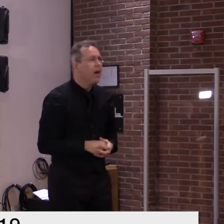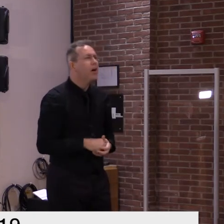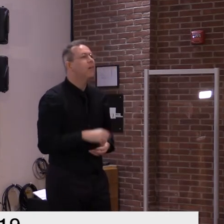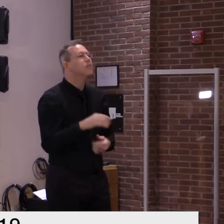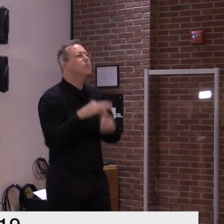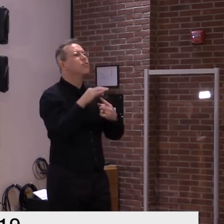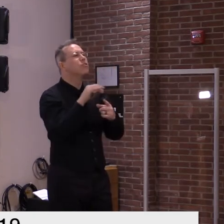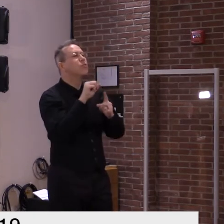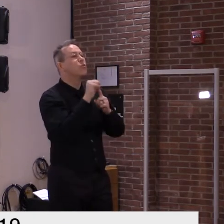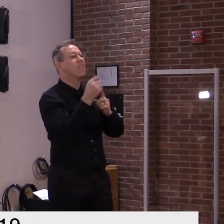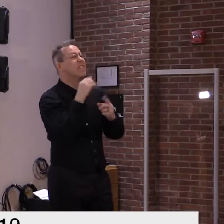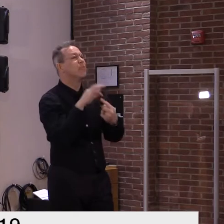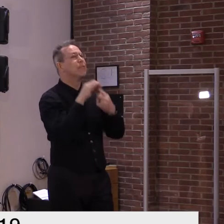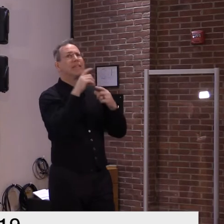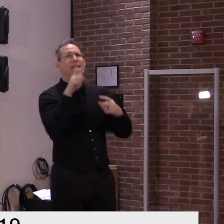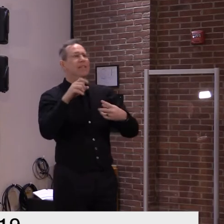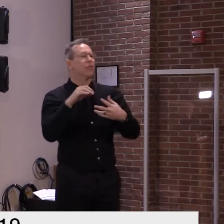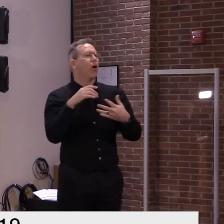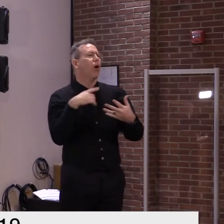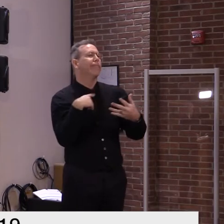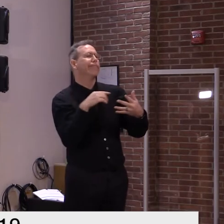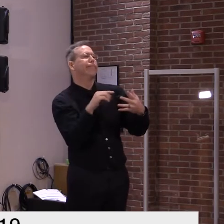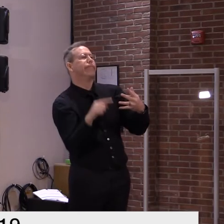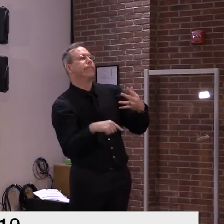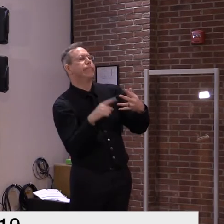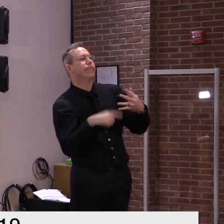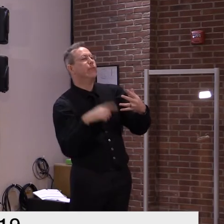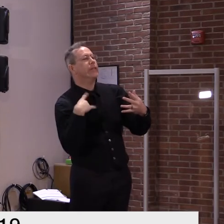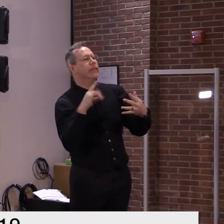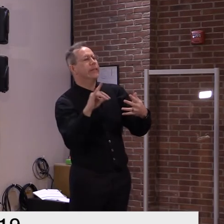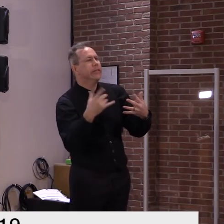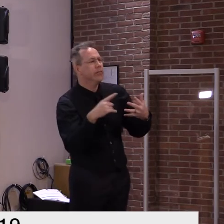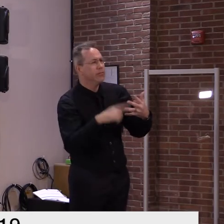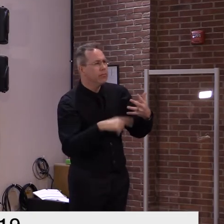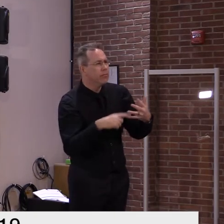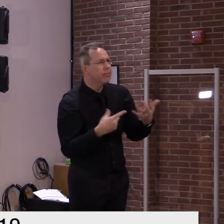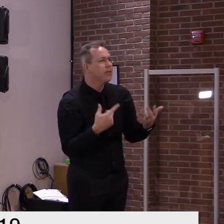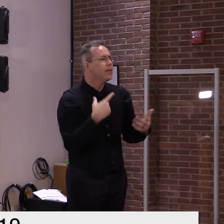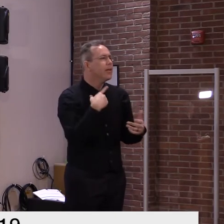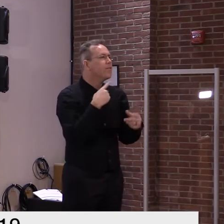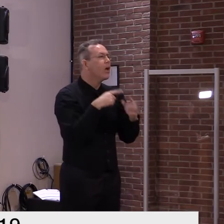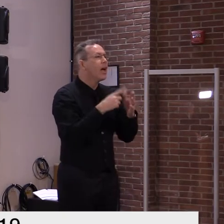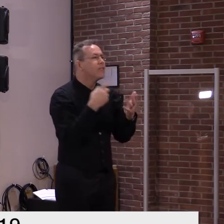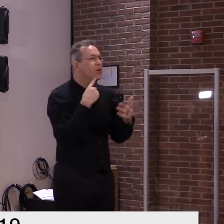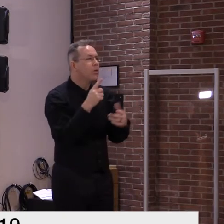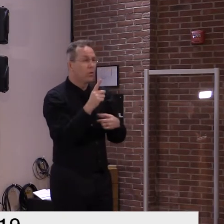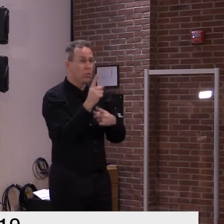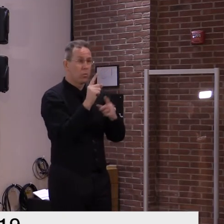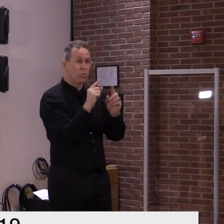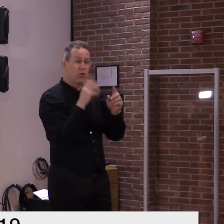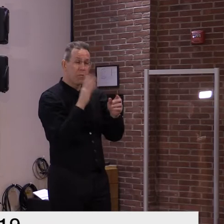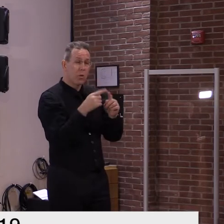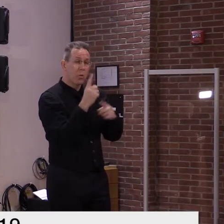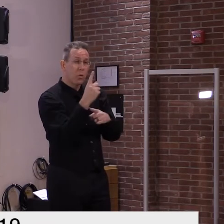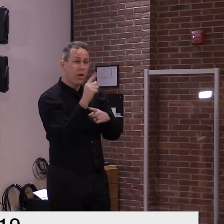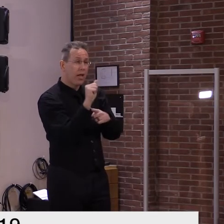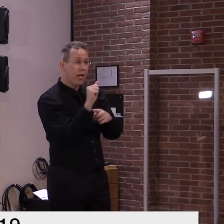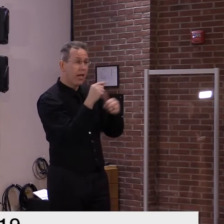phase of 1A, if and in continuing phase of 1A, that's hospital